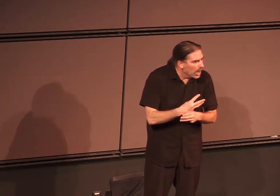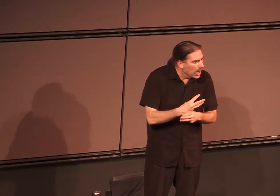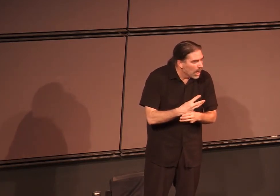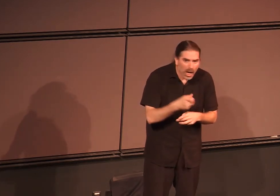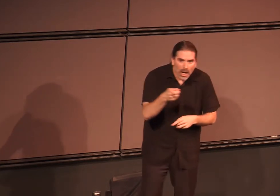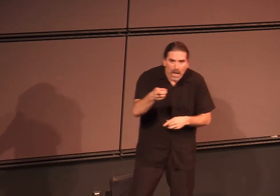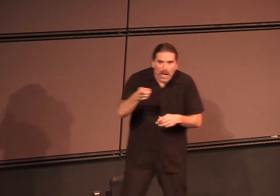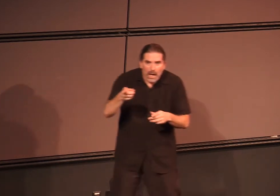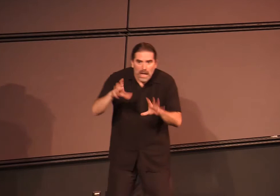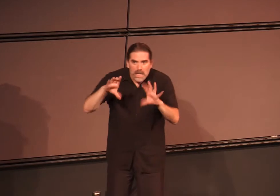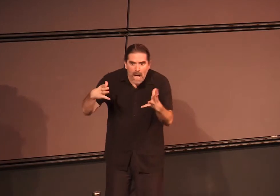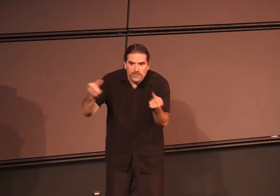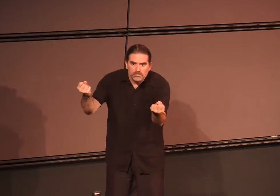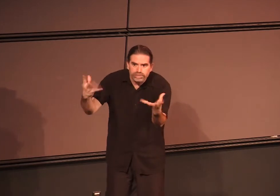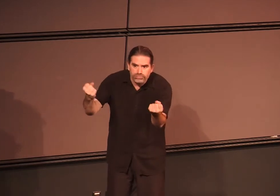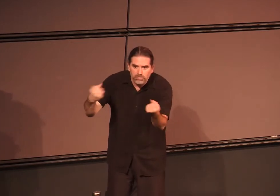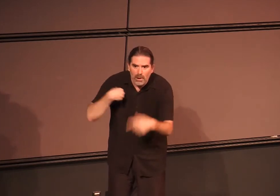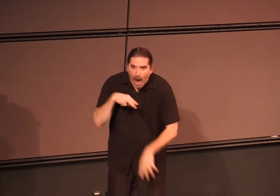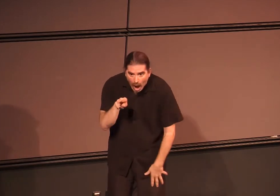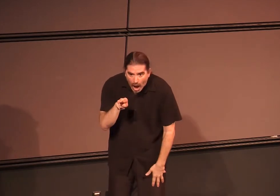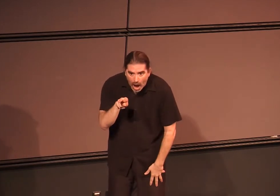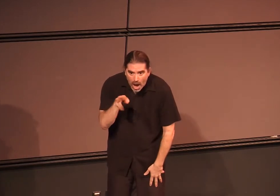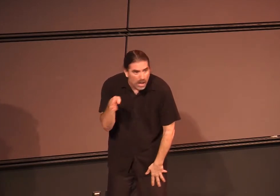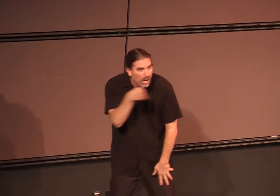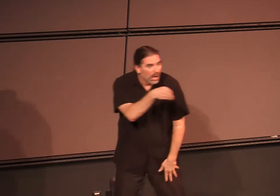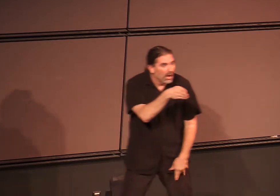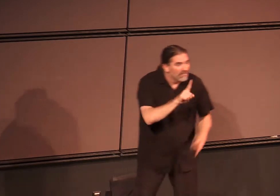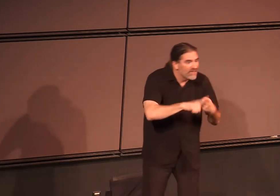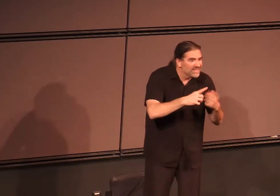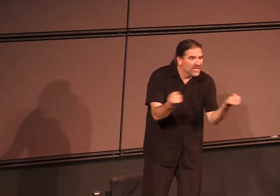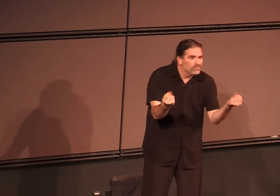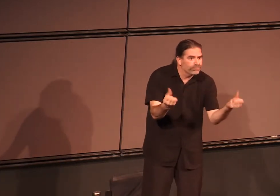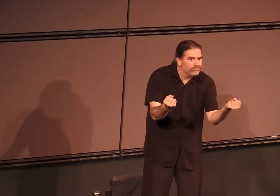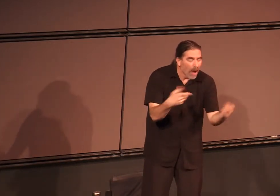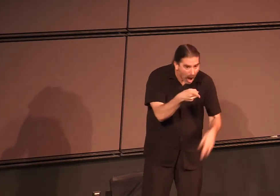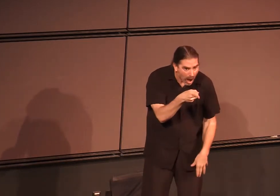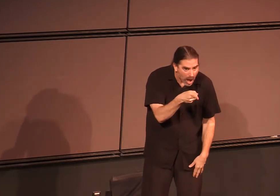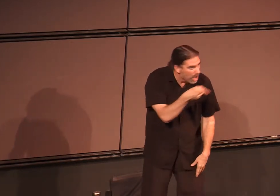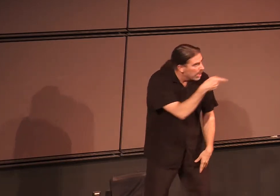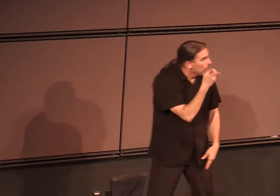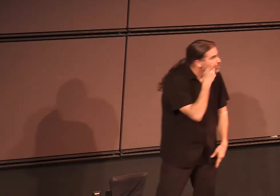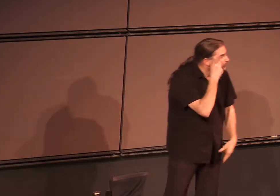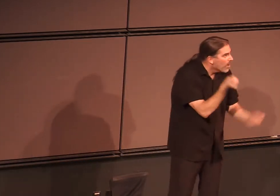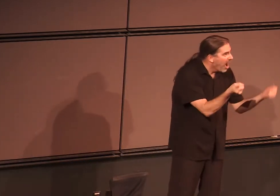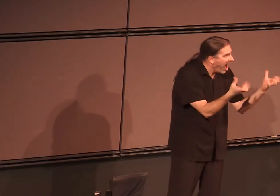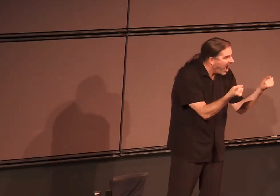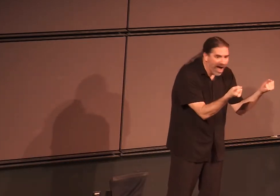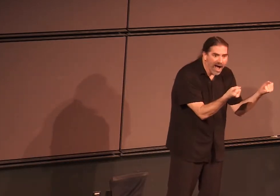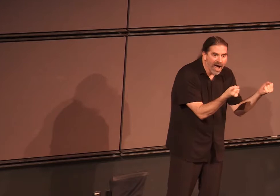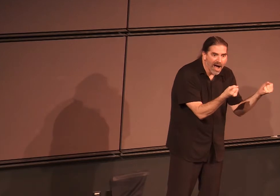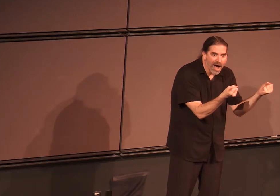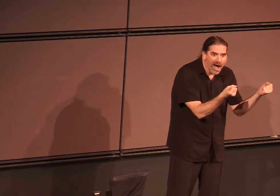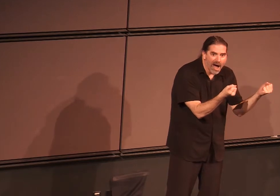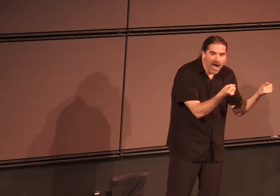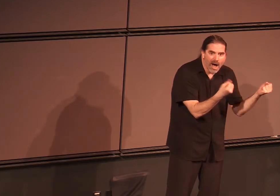world. In class they signed. My friends signed. In the dorms we signed.